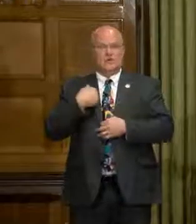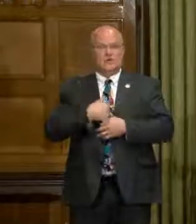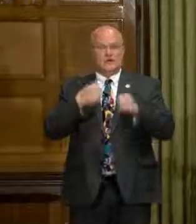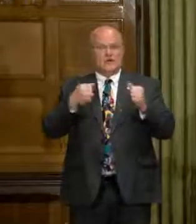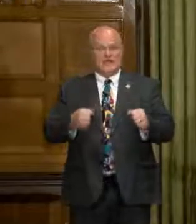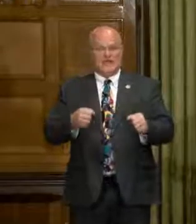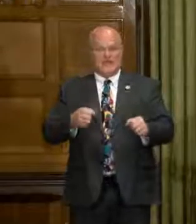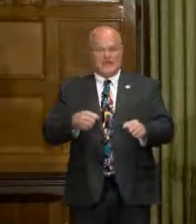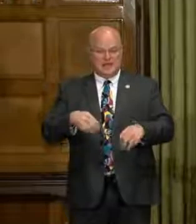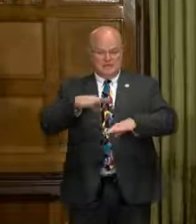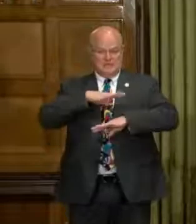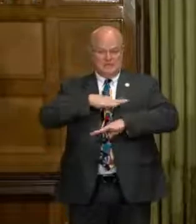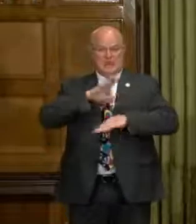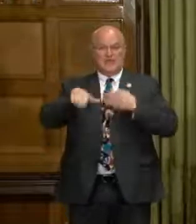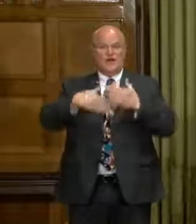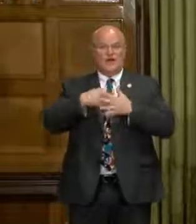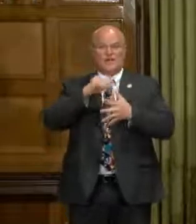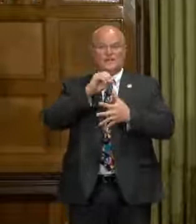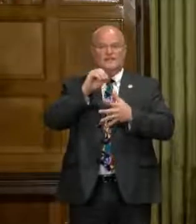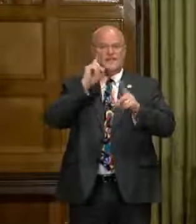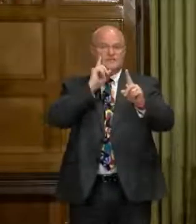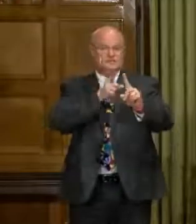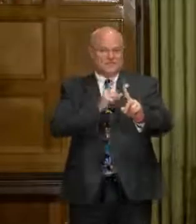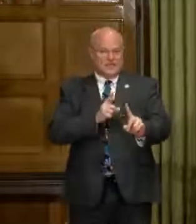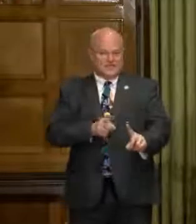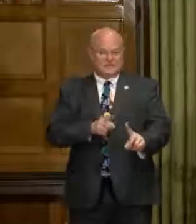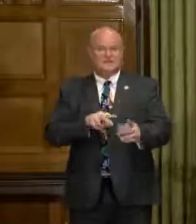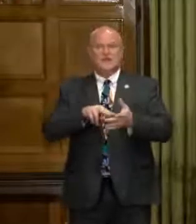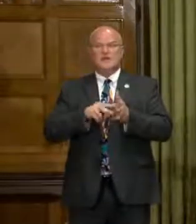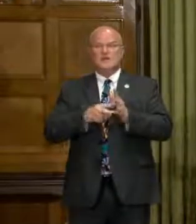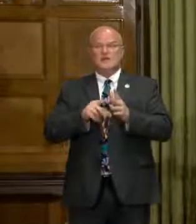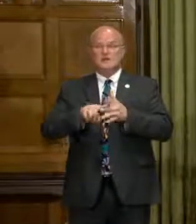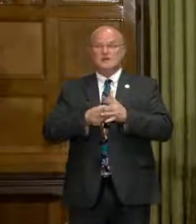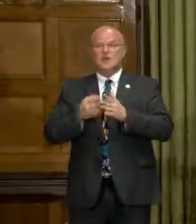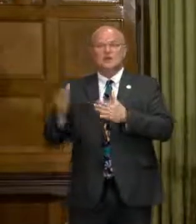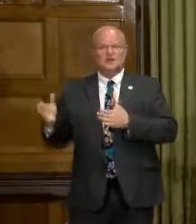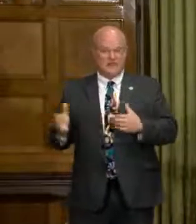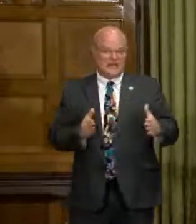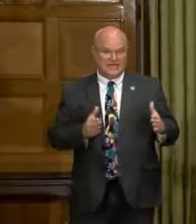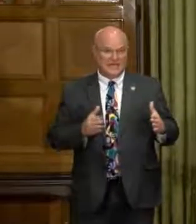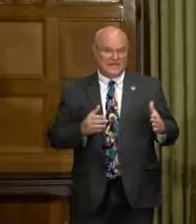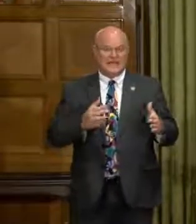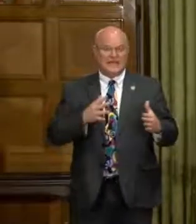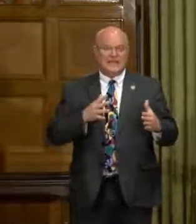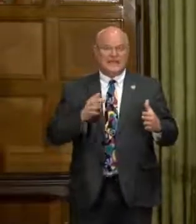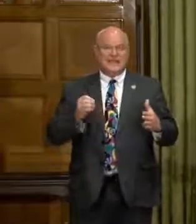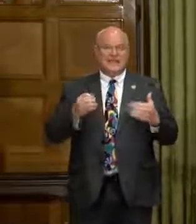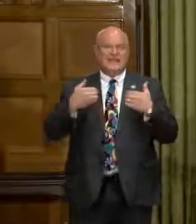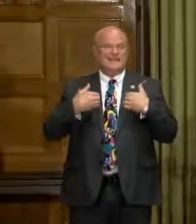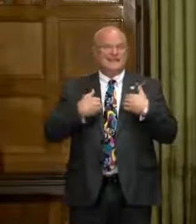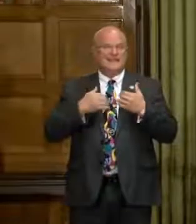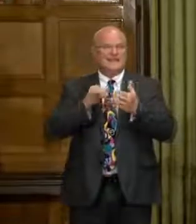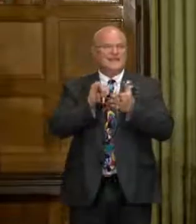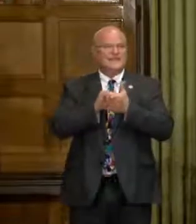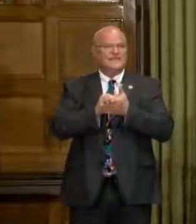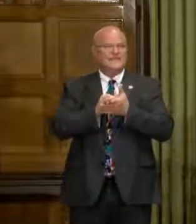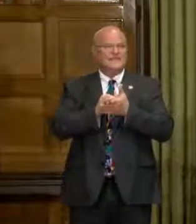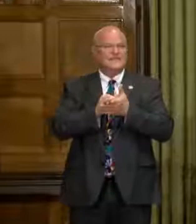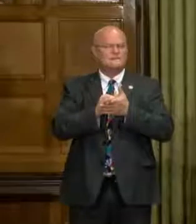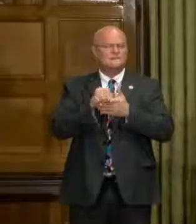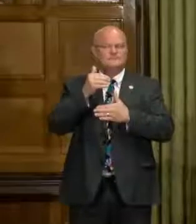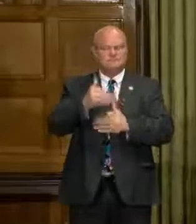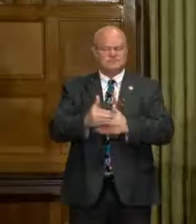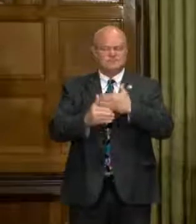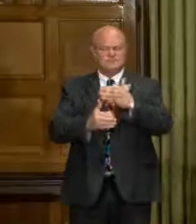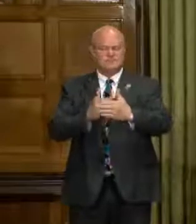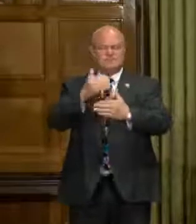can meet all of our objectives, that means you can start planning and having the